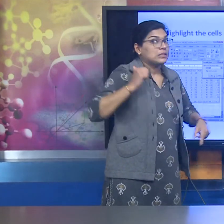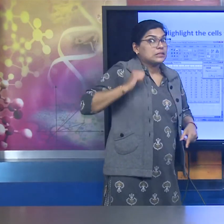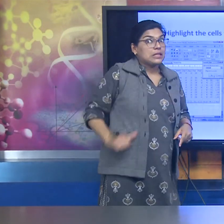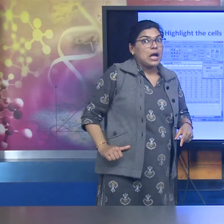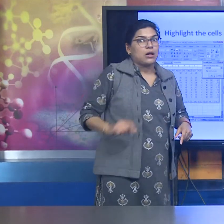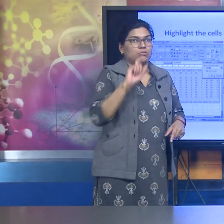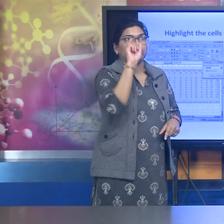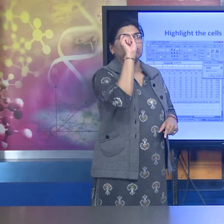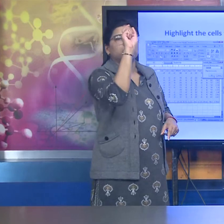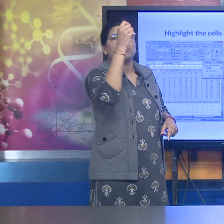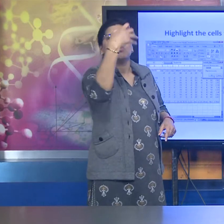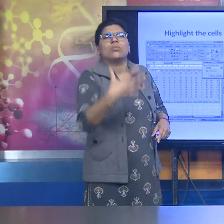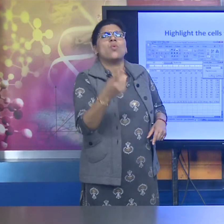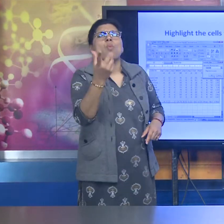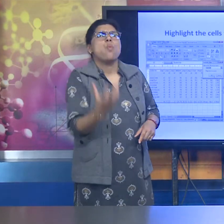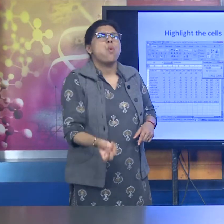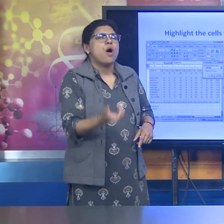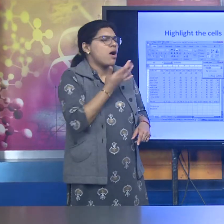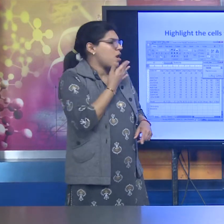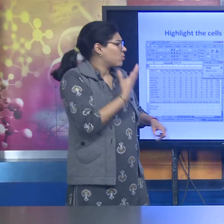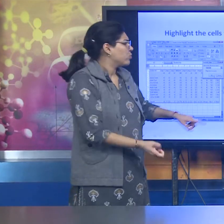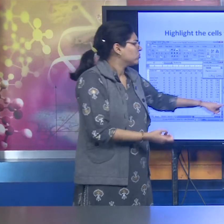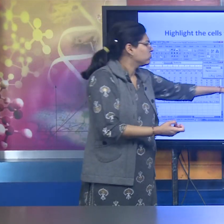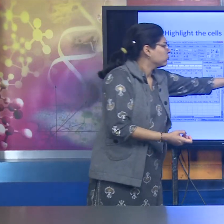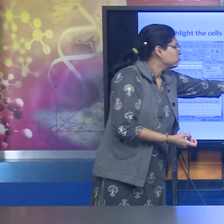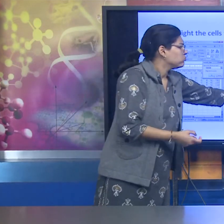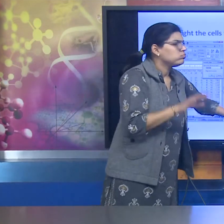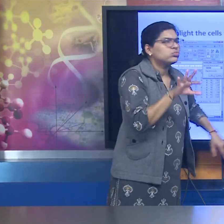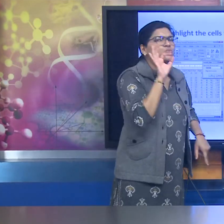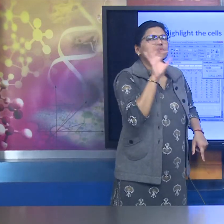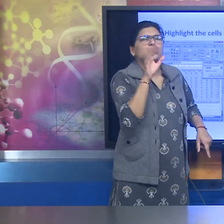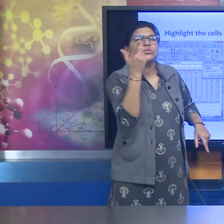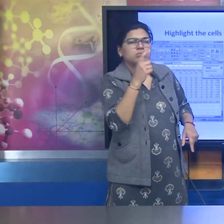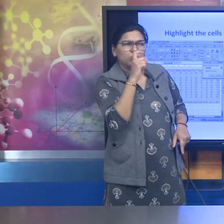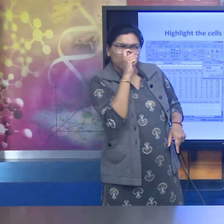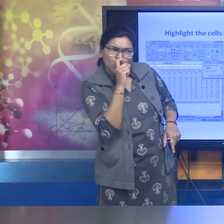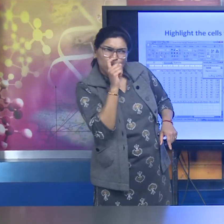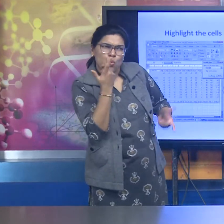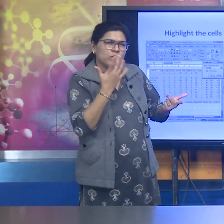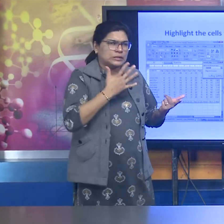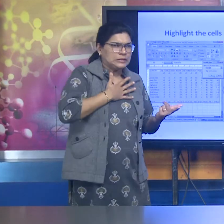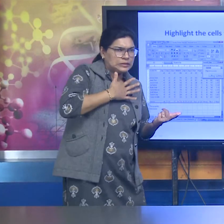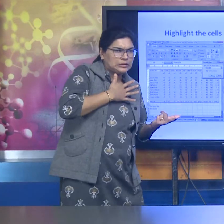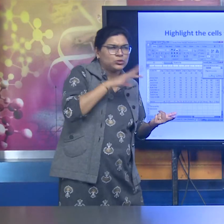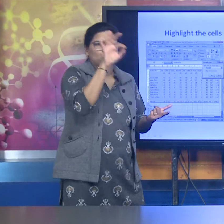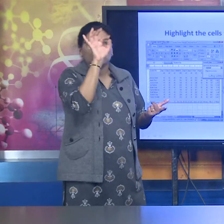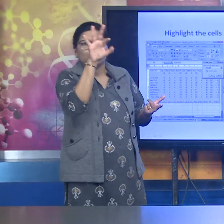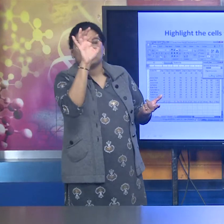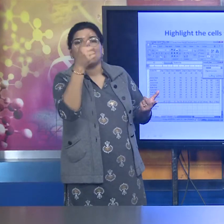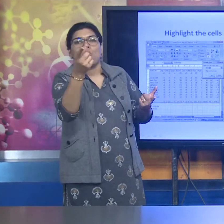click on the style, afterwards format as table, and you will choose the